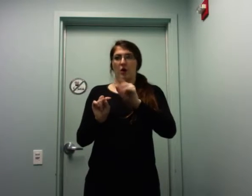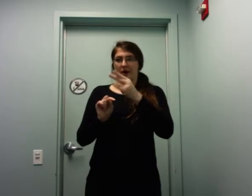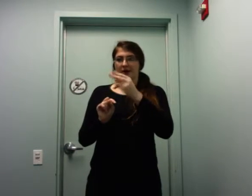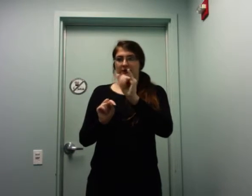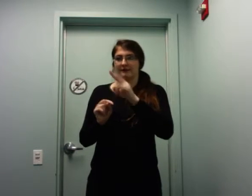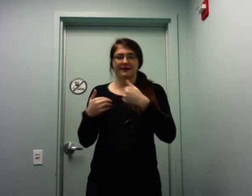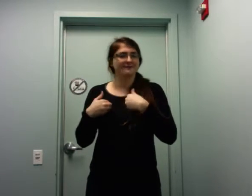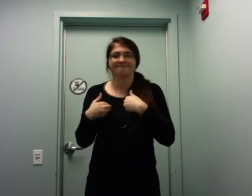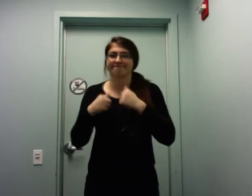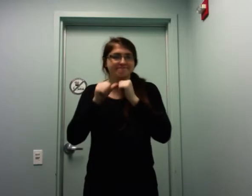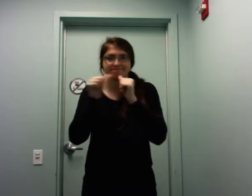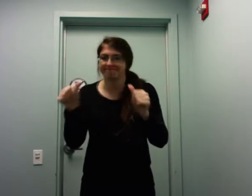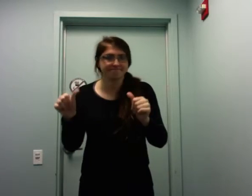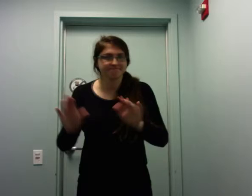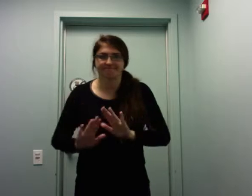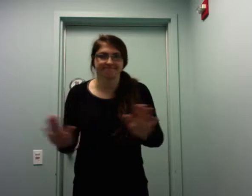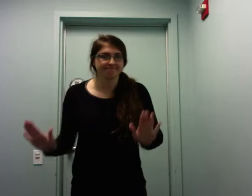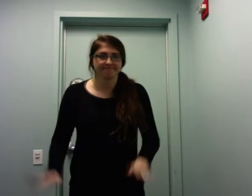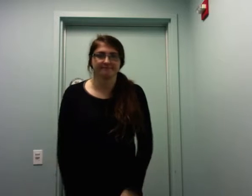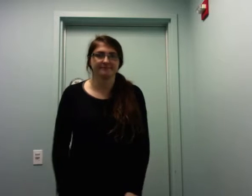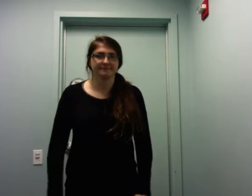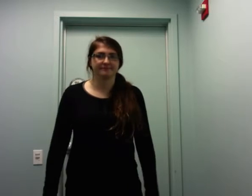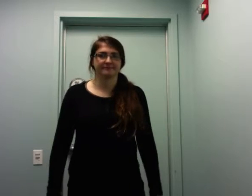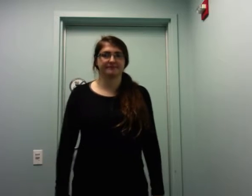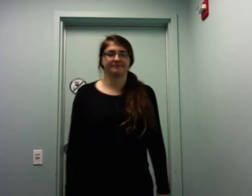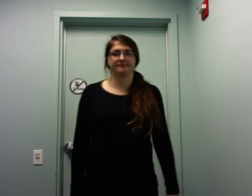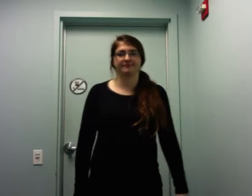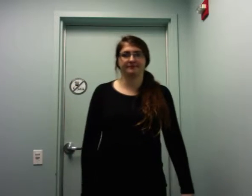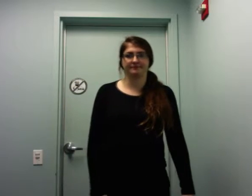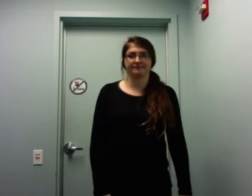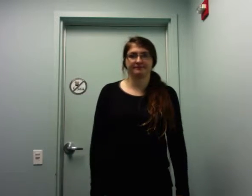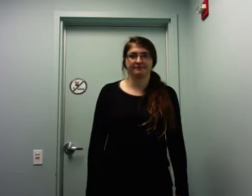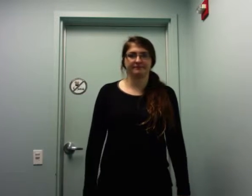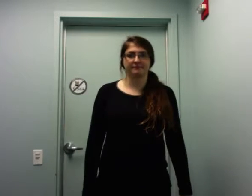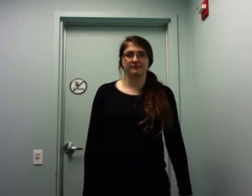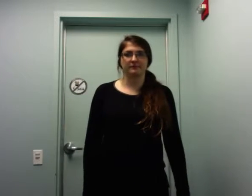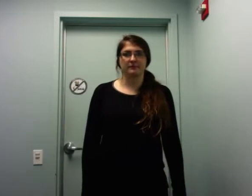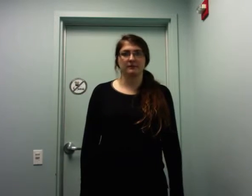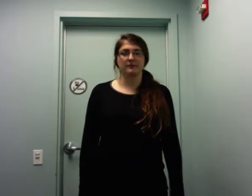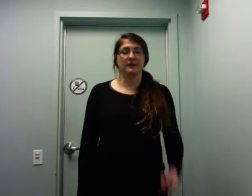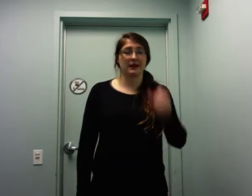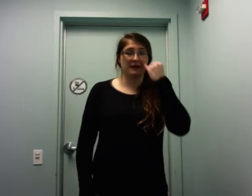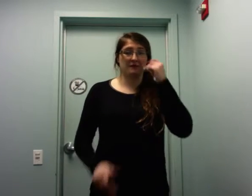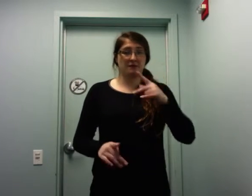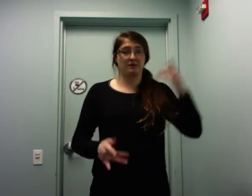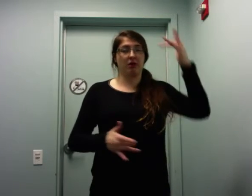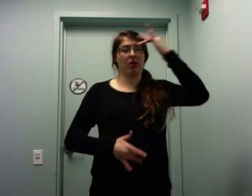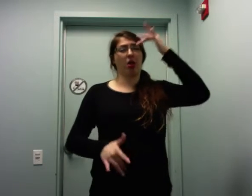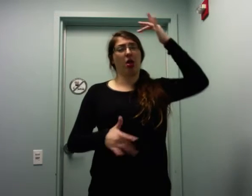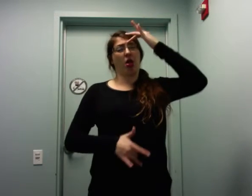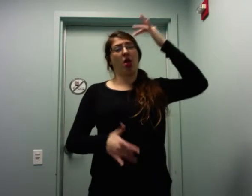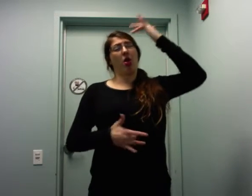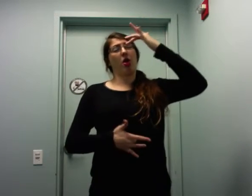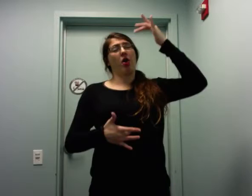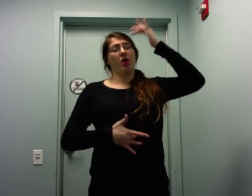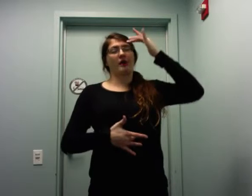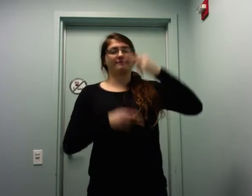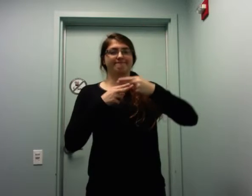becomes infected and when they start to show symptoms of illness is called the incubation period. This is different for every human